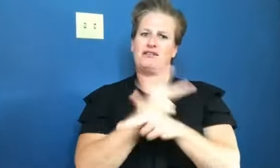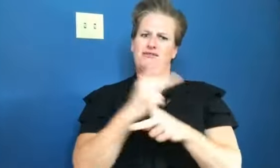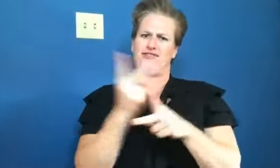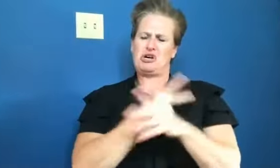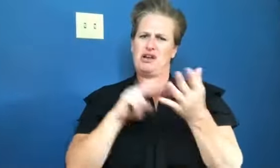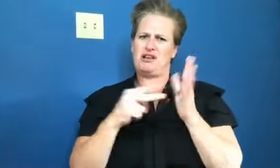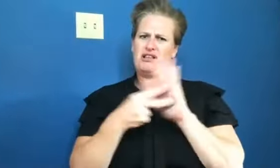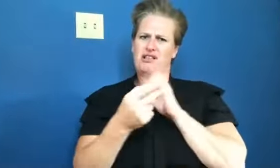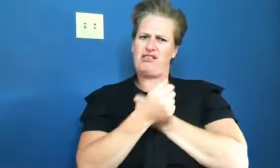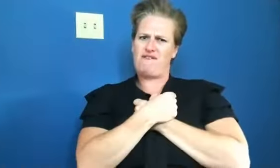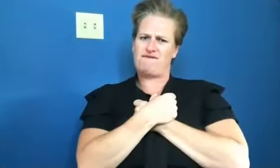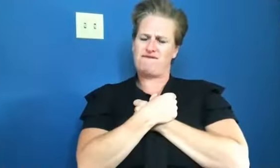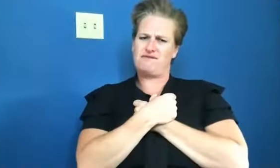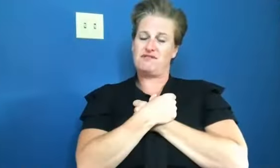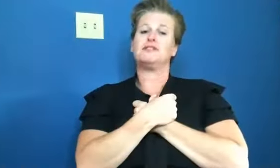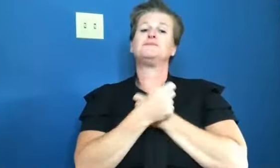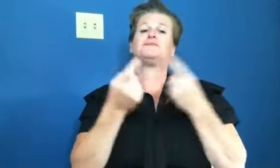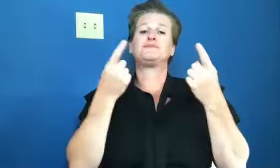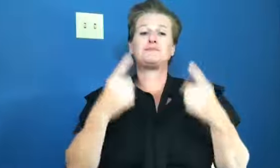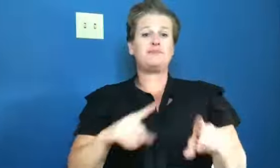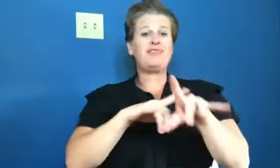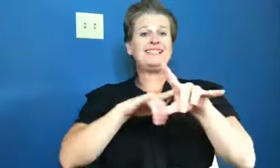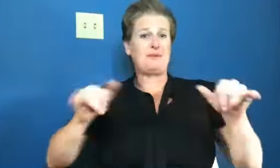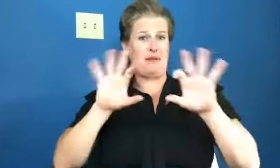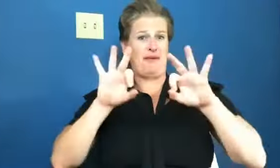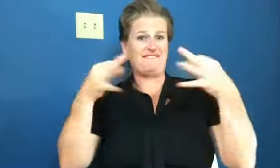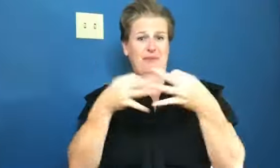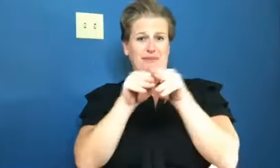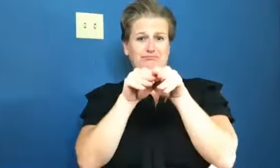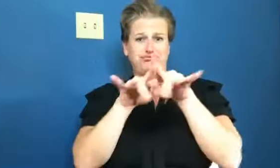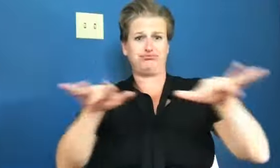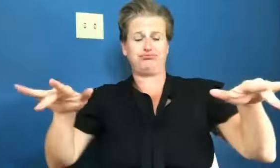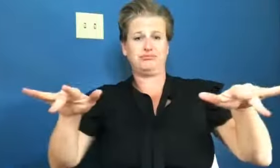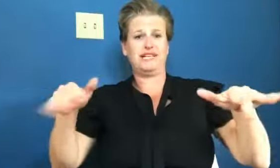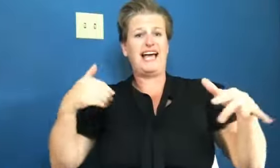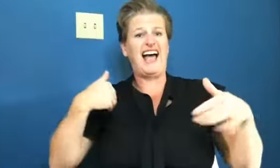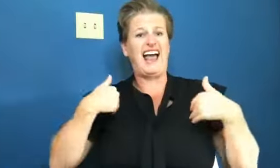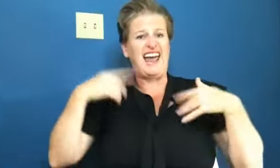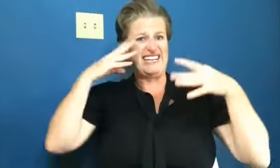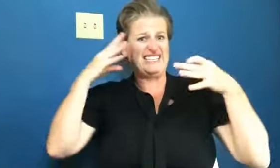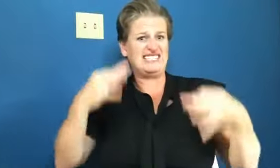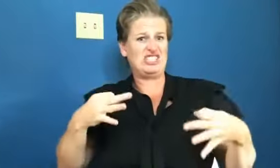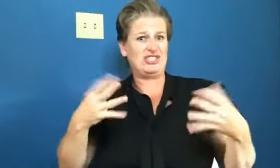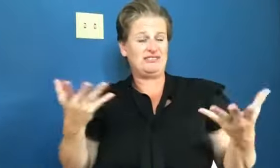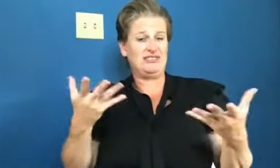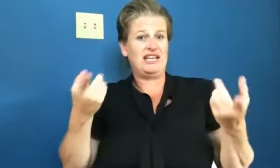the same time when this family fell apart, I had a moral decision to make. I found myself to be pregnant and I didn't know what to do about